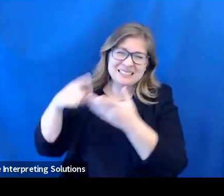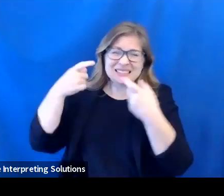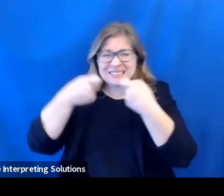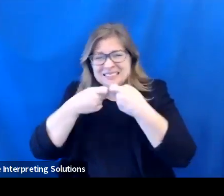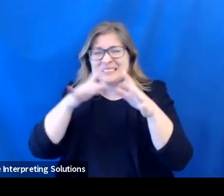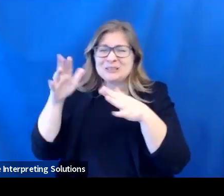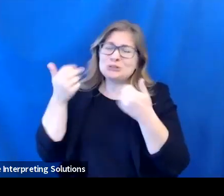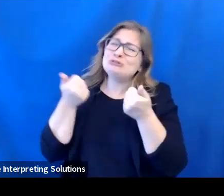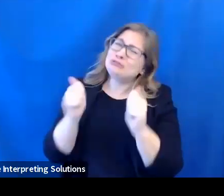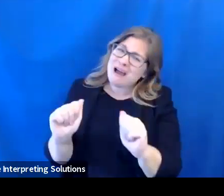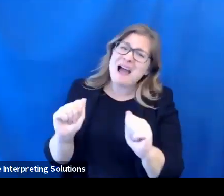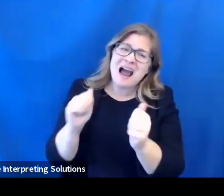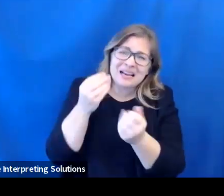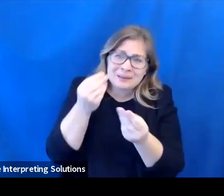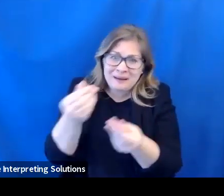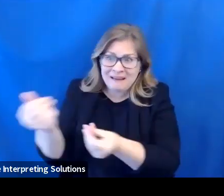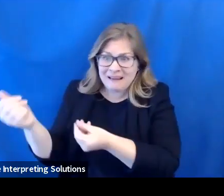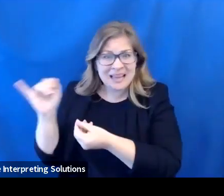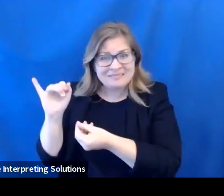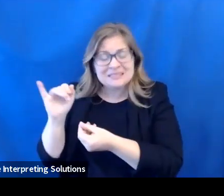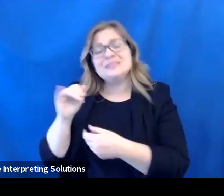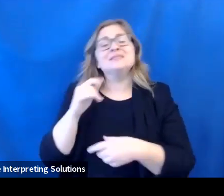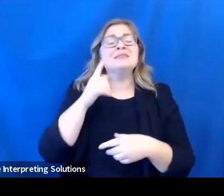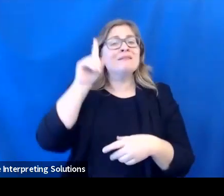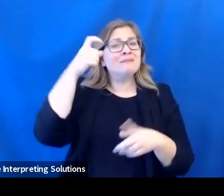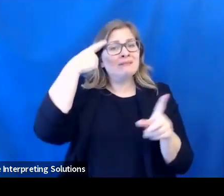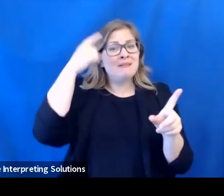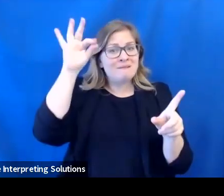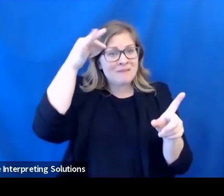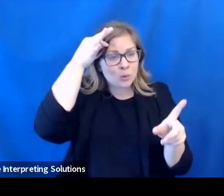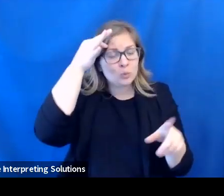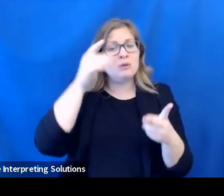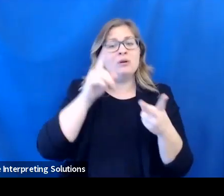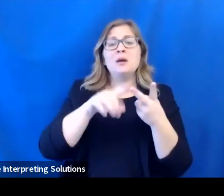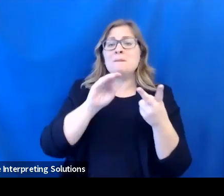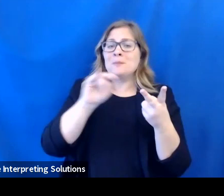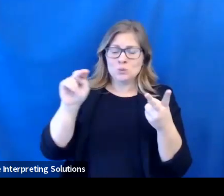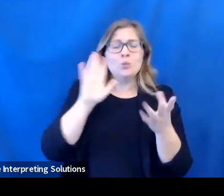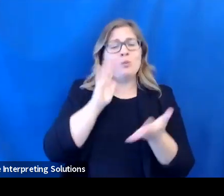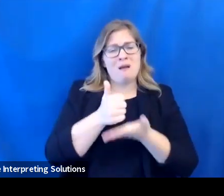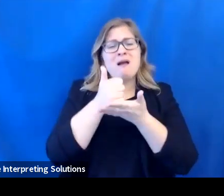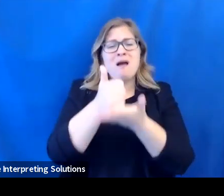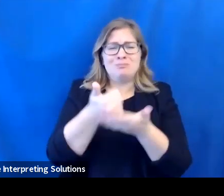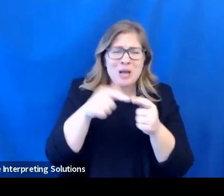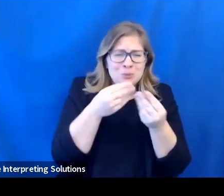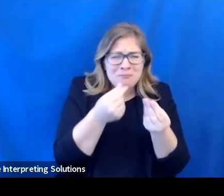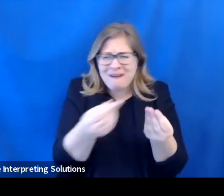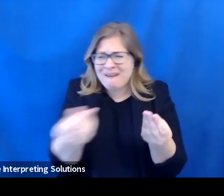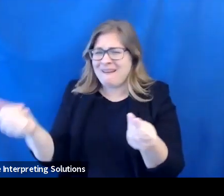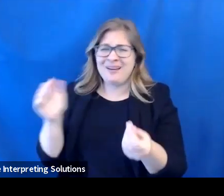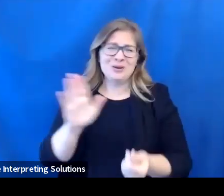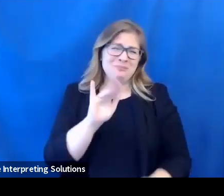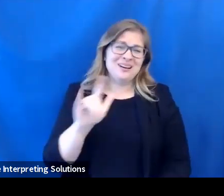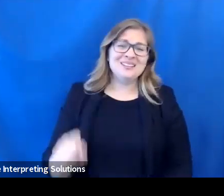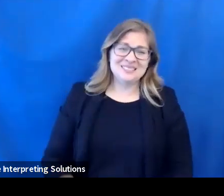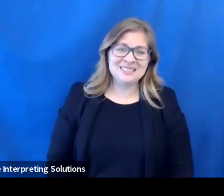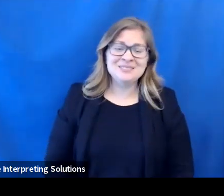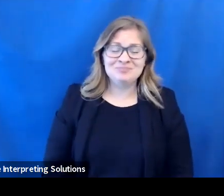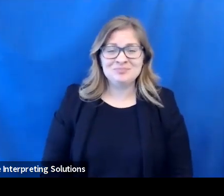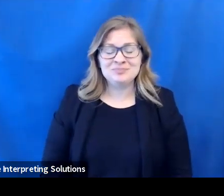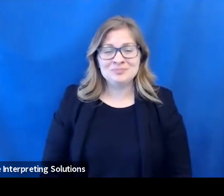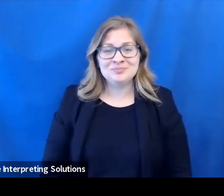get this right. And I had a call this morning with our entire federal delegation, working on issues together, talking about what the